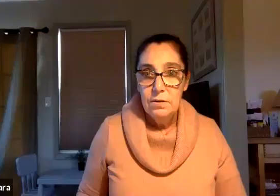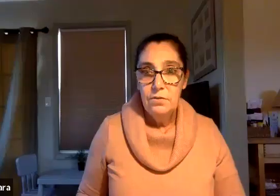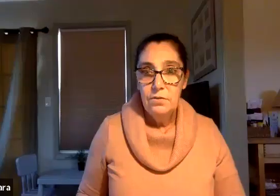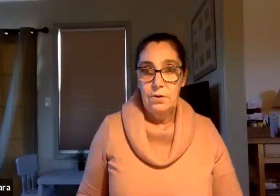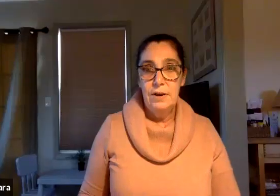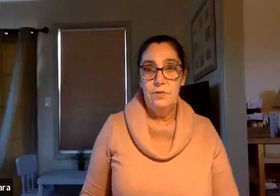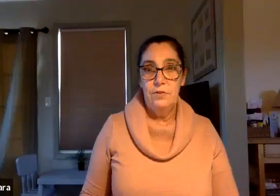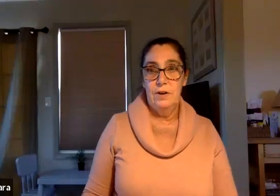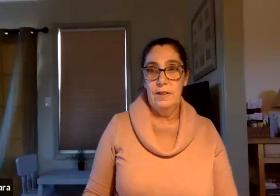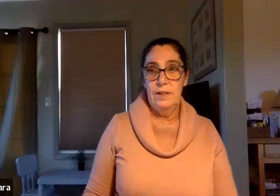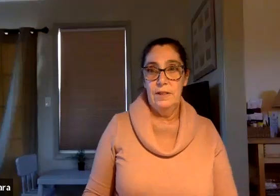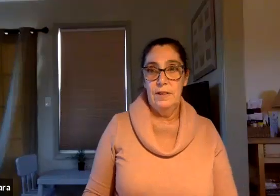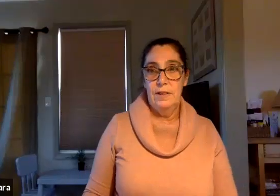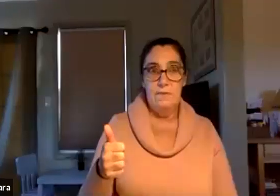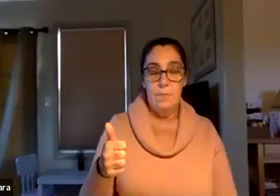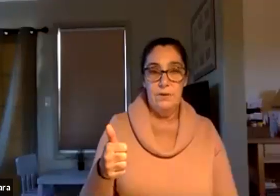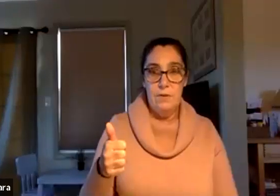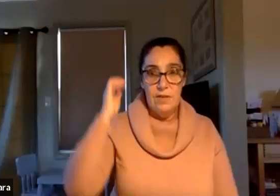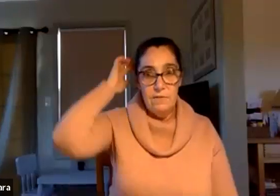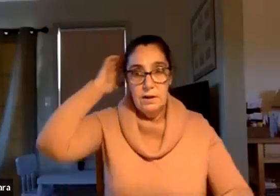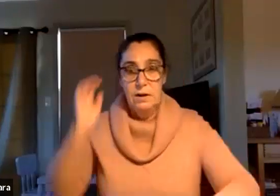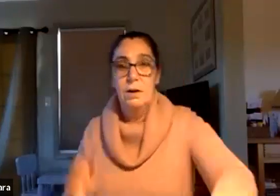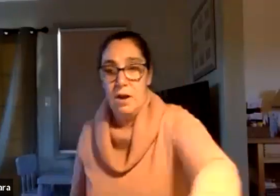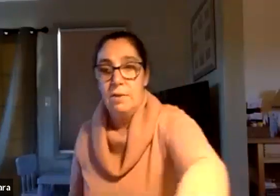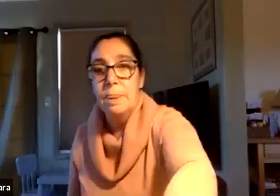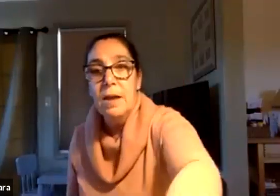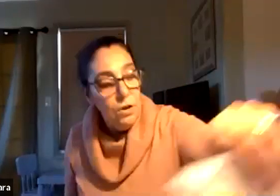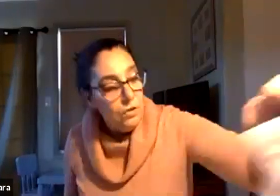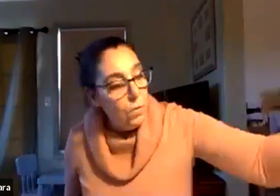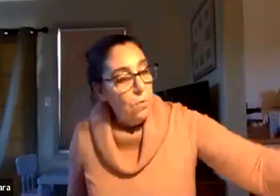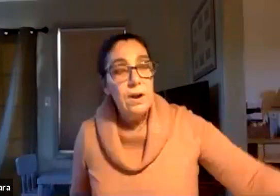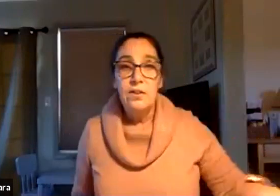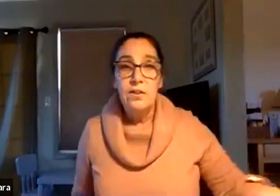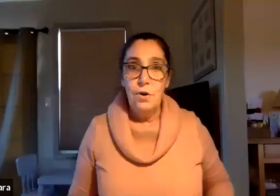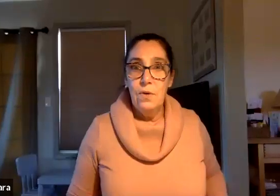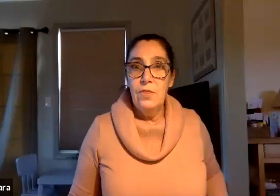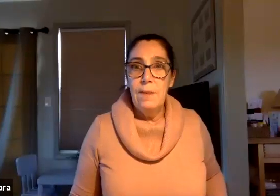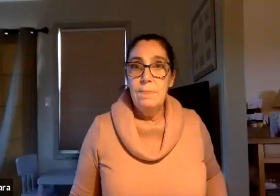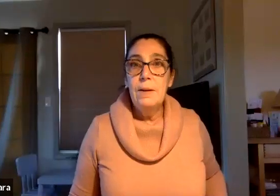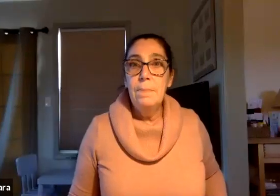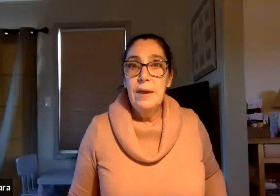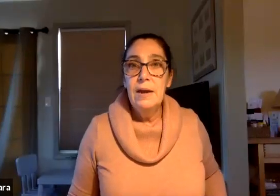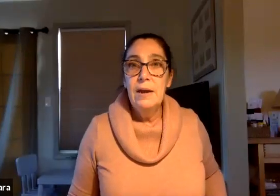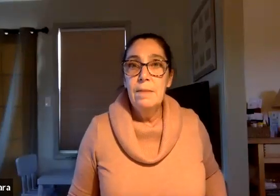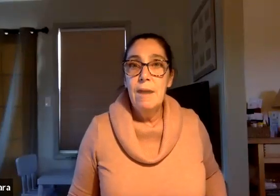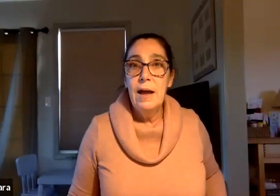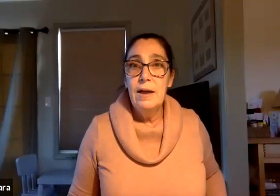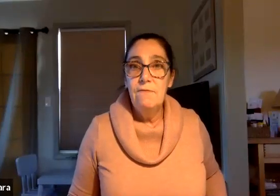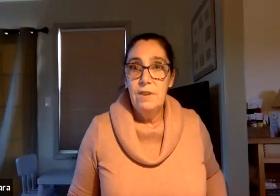Sorry, I should have done that before. Is everybody's okay with that, right? Okay. So what we're going to start with, I'm going to pin my